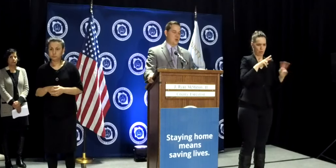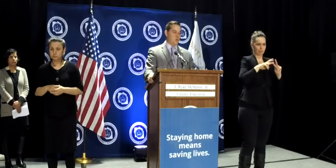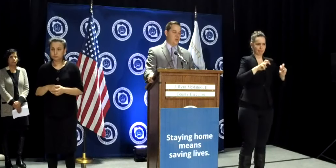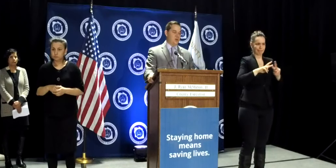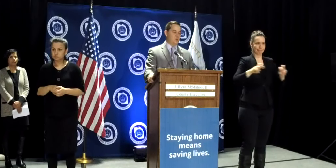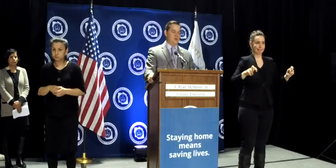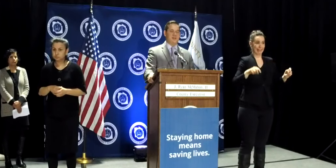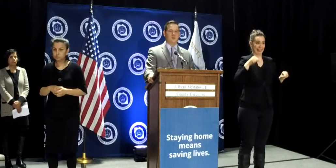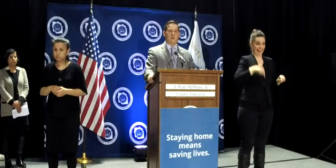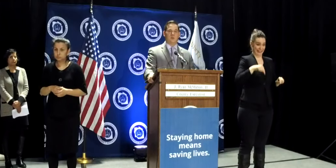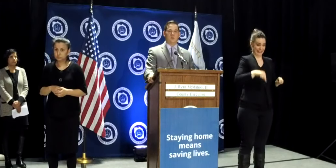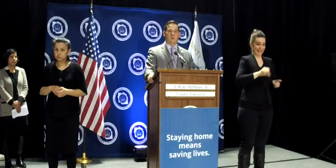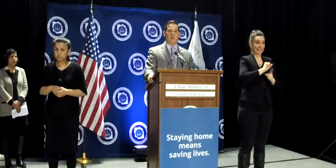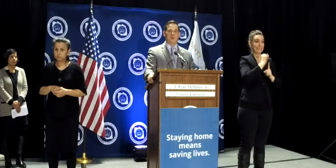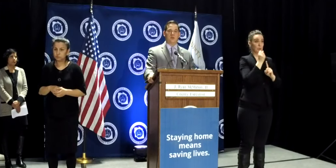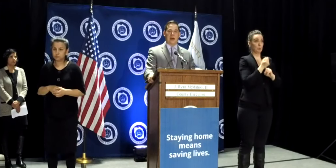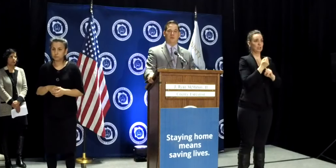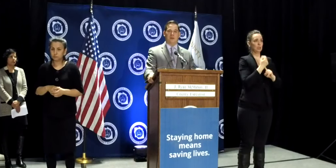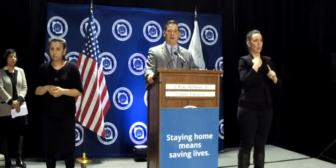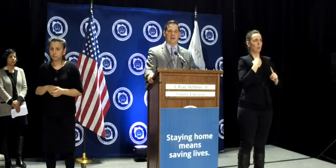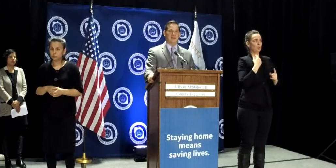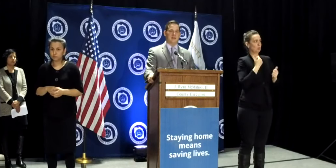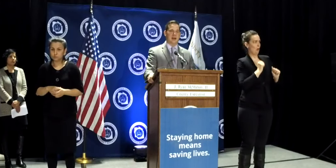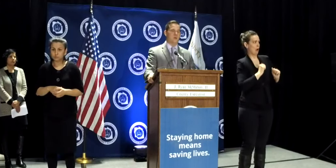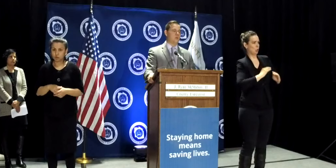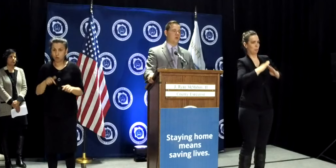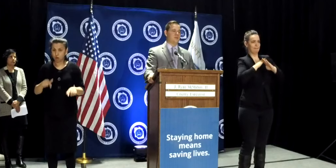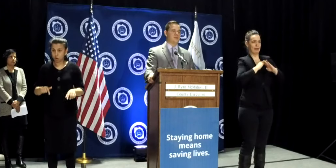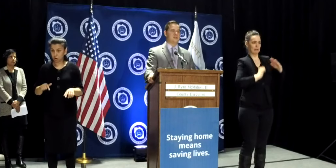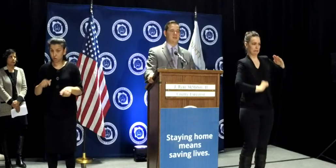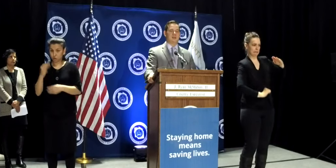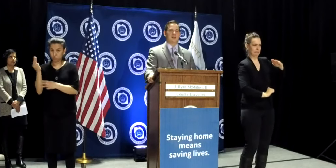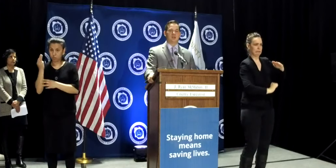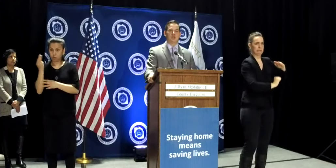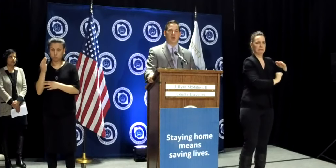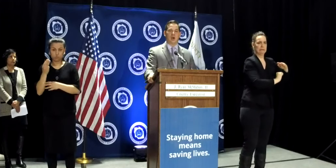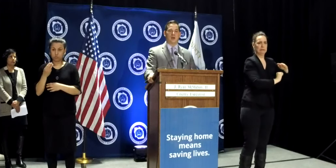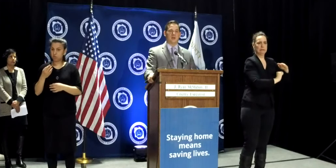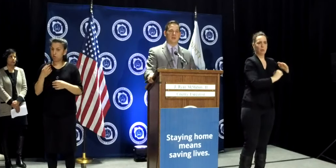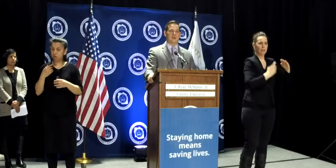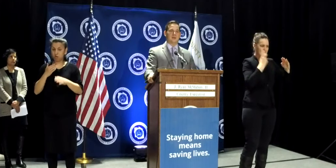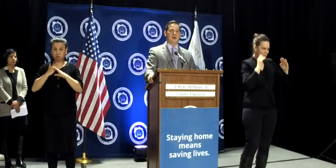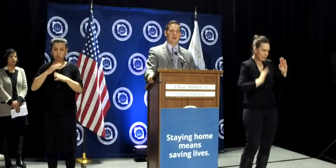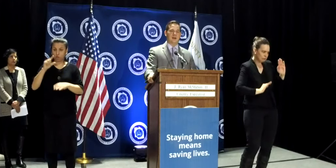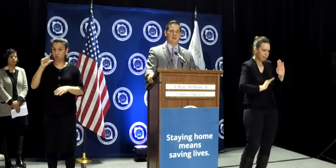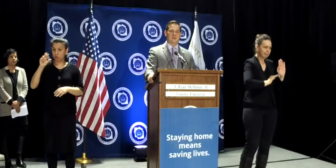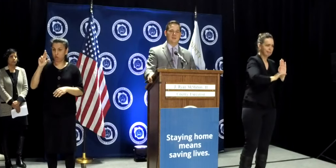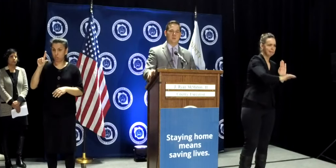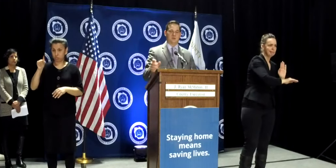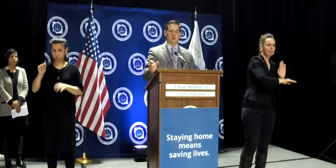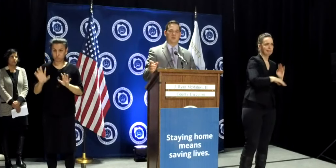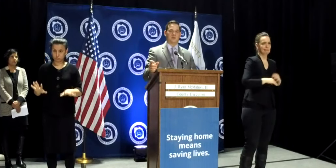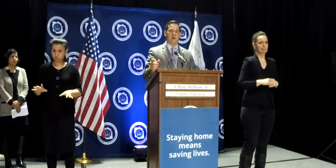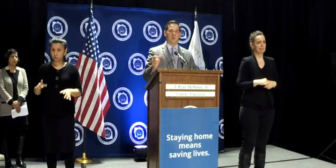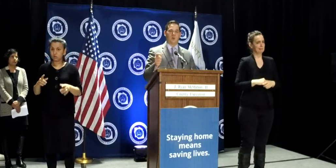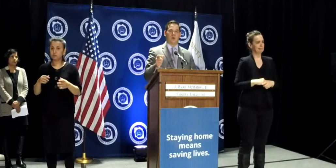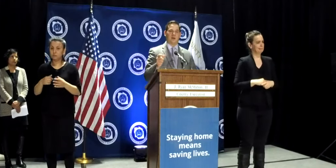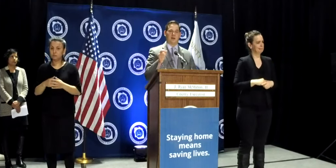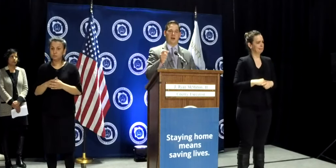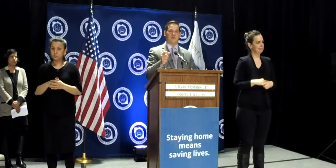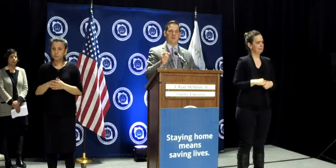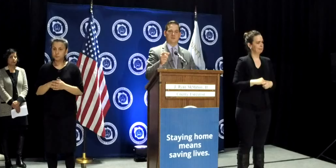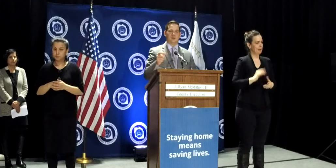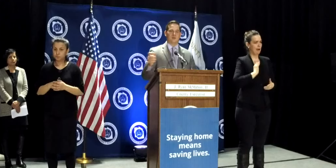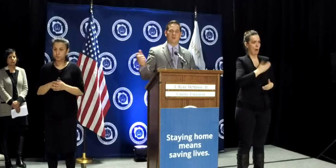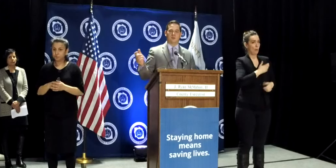is. What we do now, if we get our act together now, we won't even see strong the results of our work